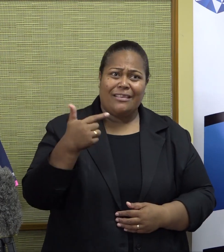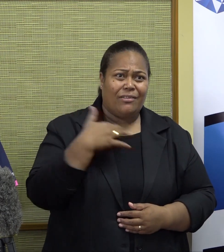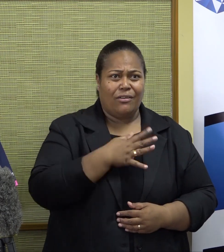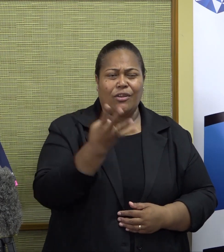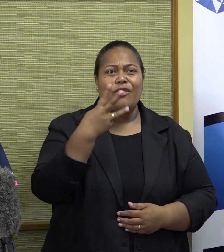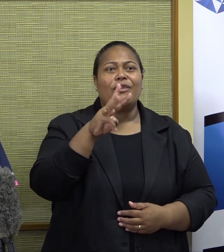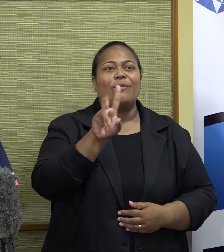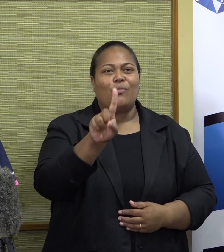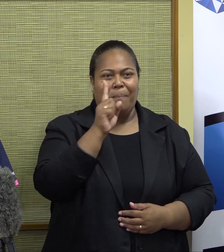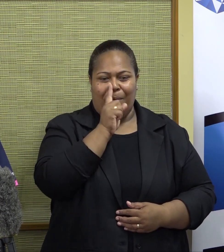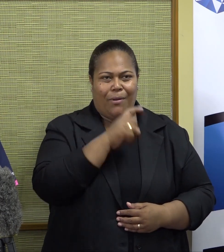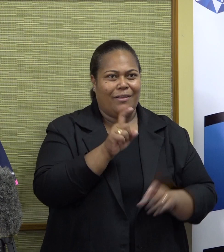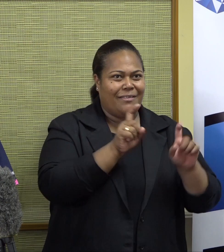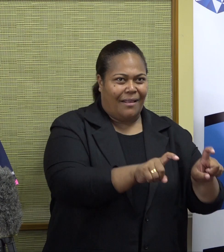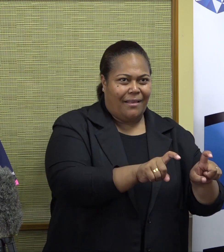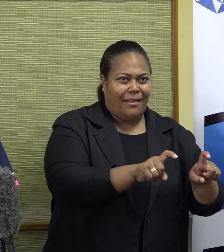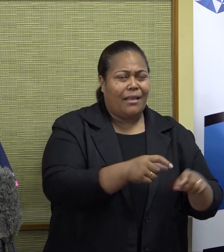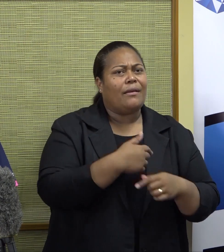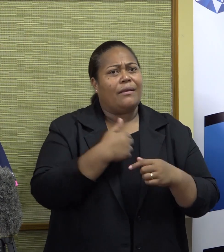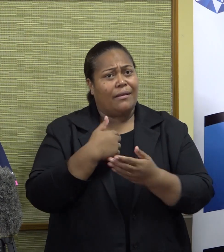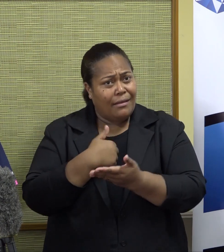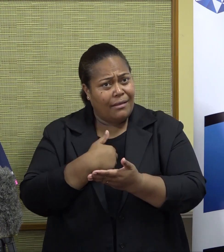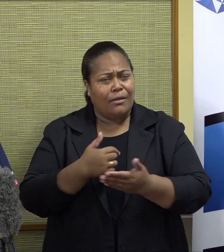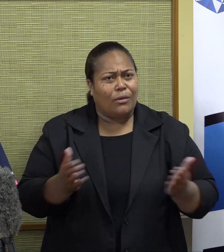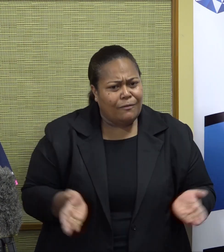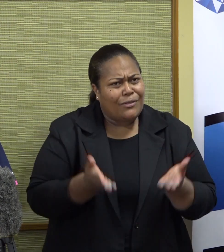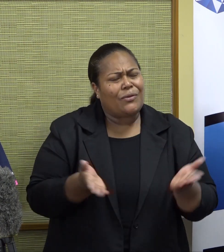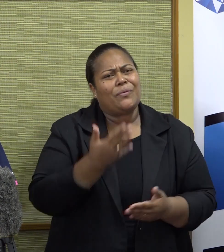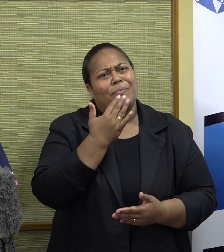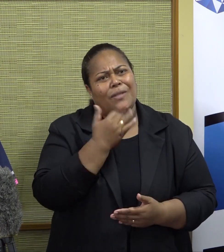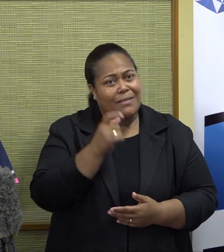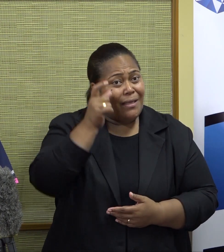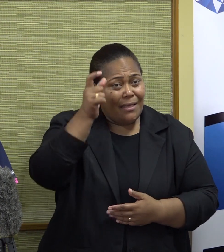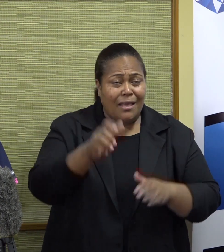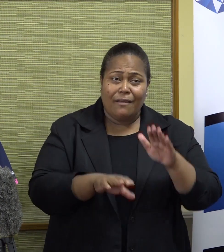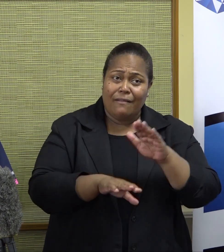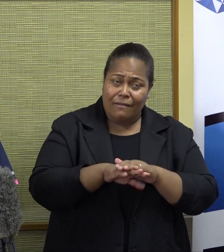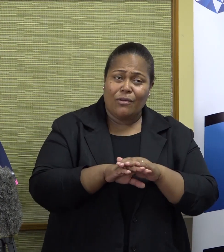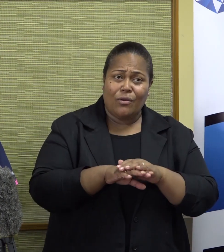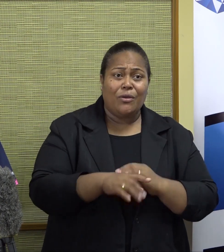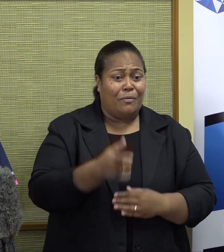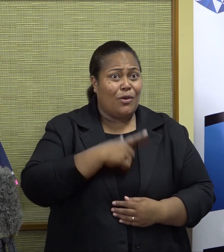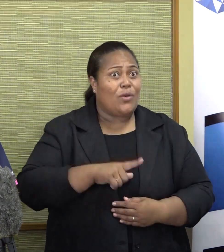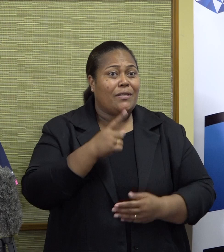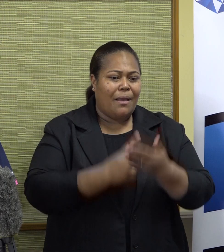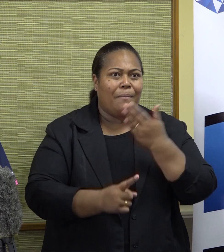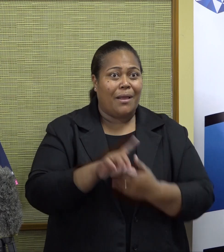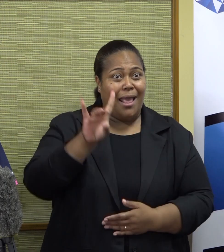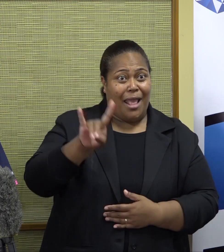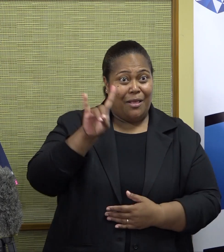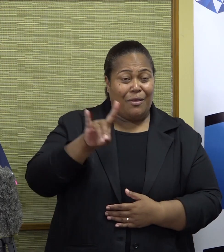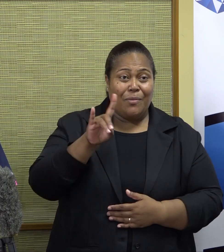7,731 evacuees. I urge members of the public to please remain vigilant for the cause of